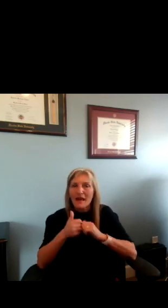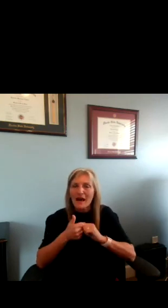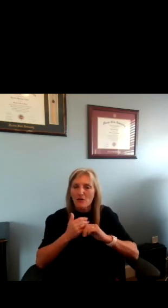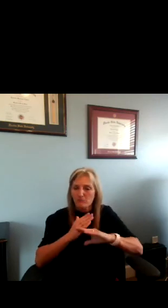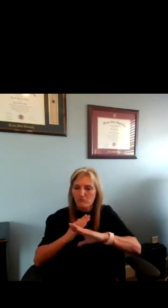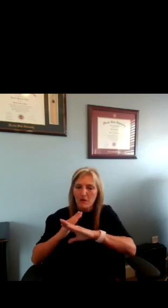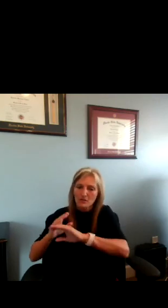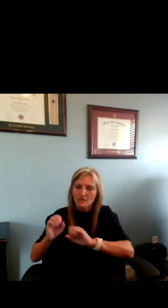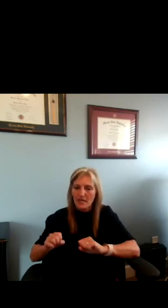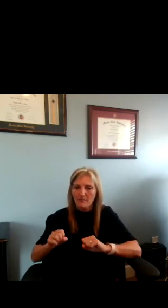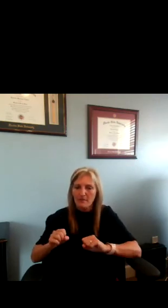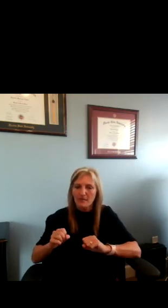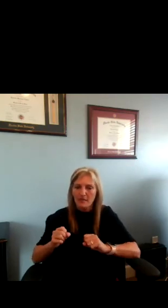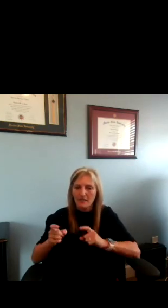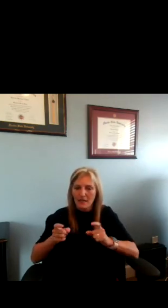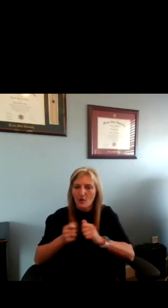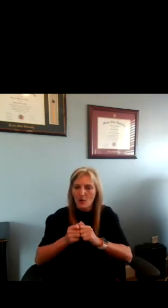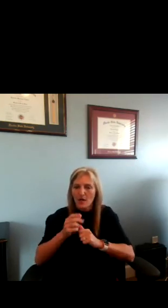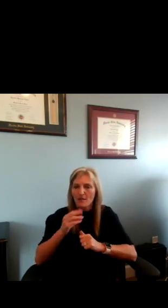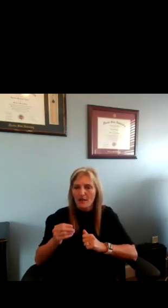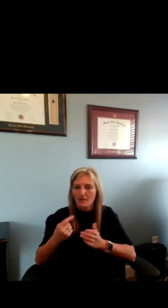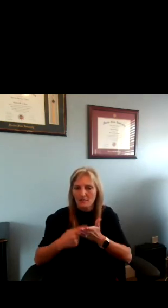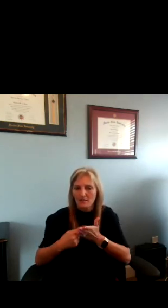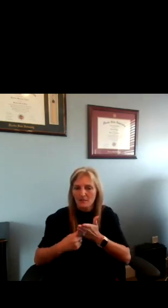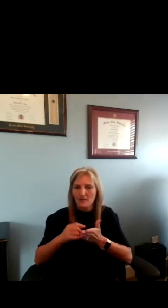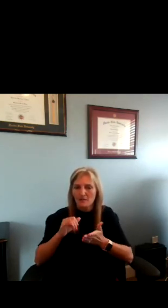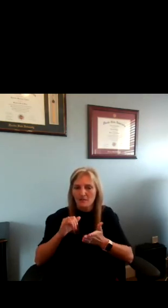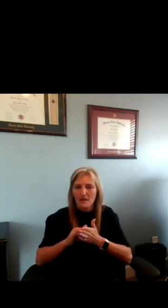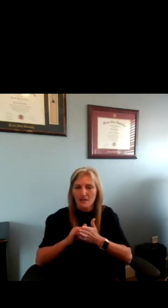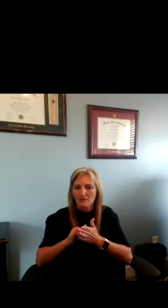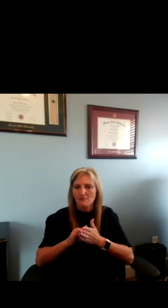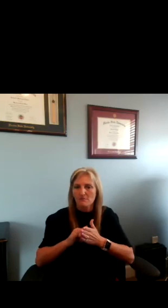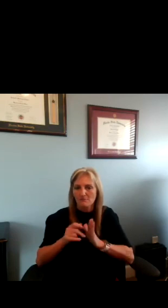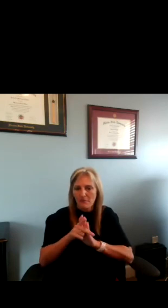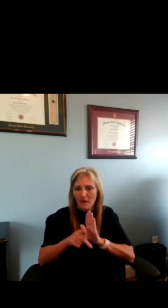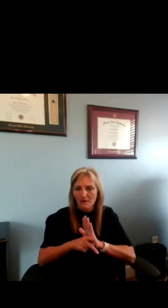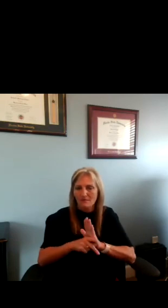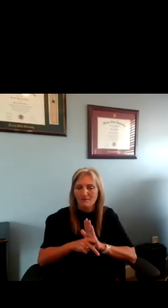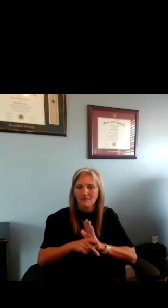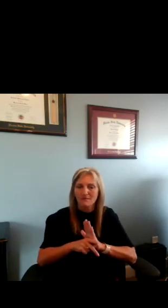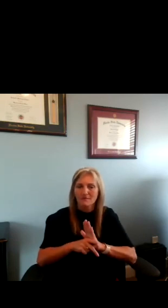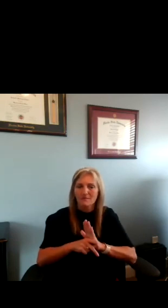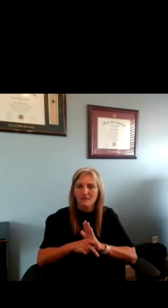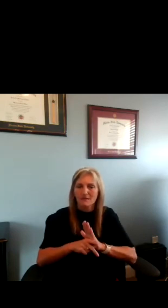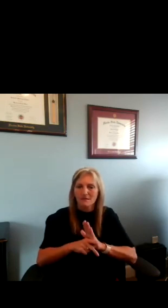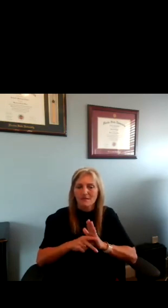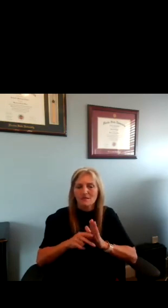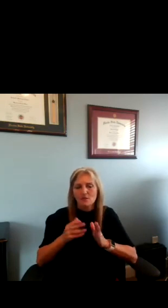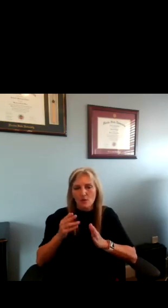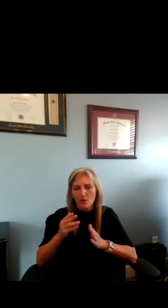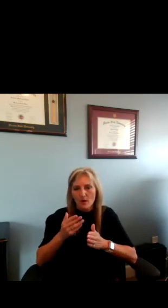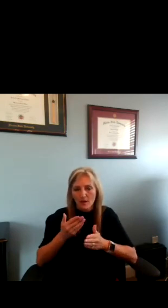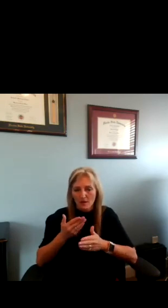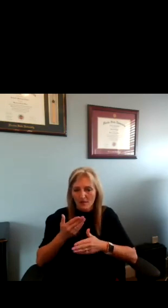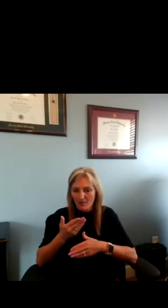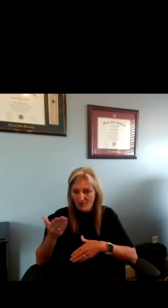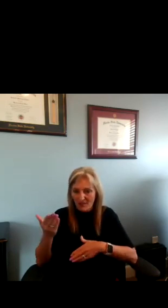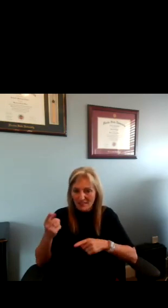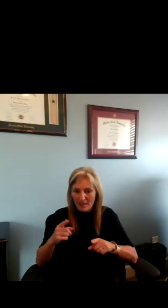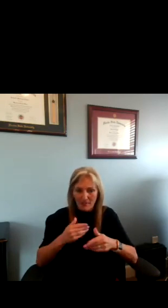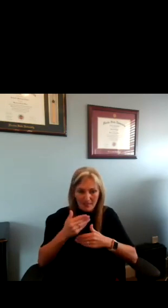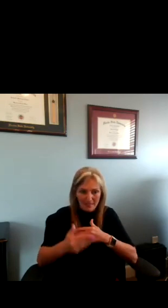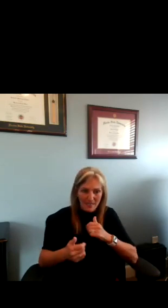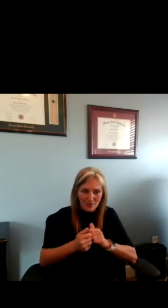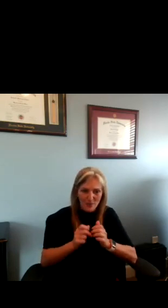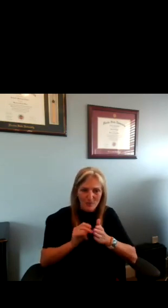via a restructured policy or a restructured program. And so this is the phase of the project that comes next for us, and we're very excited